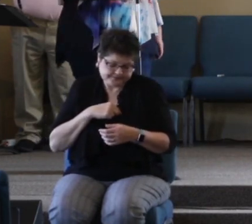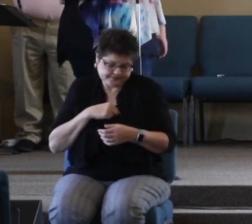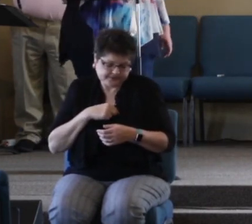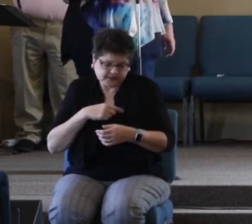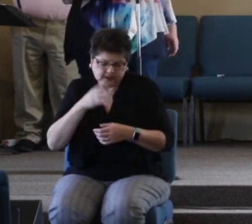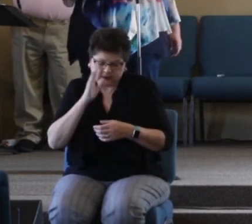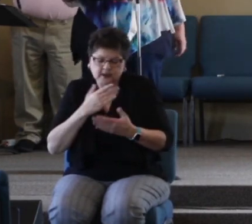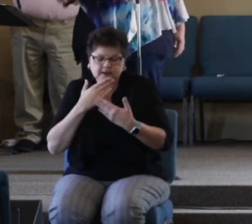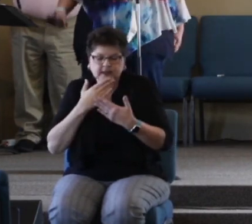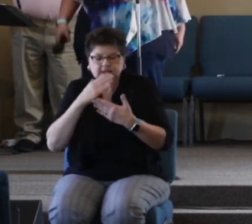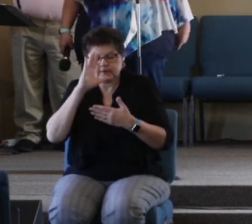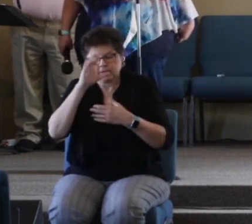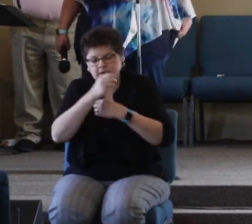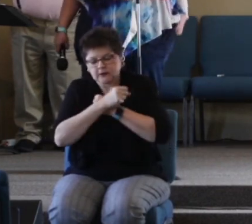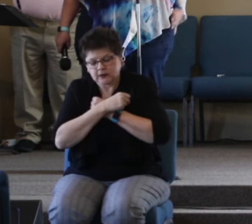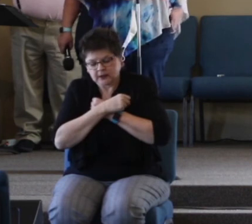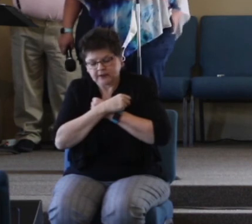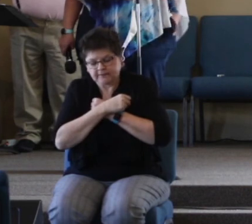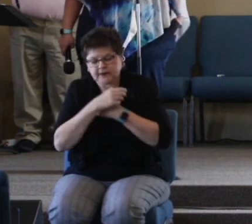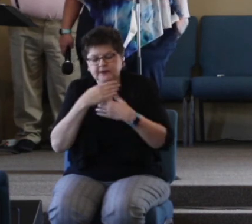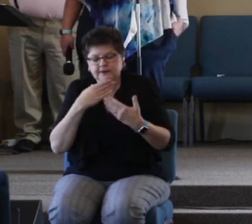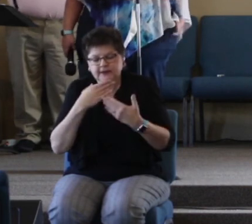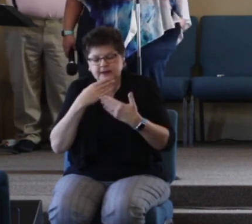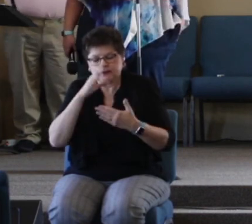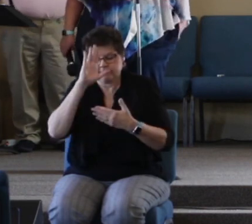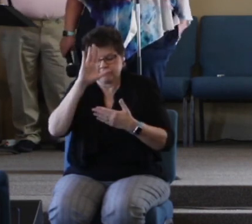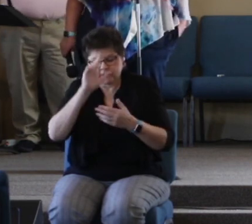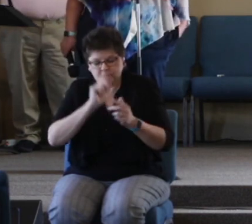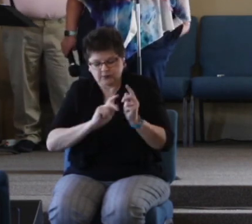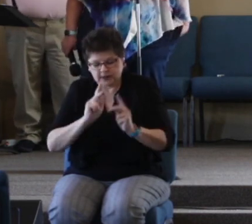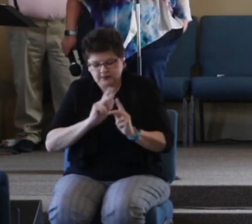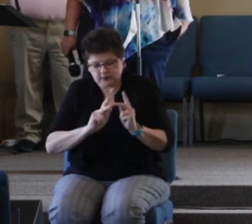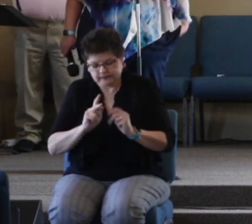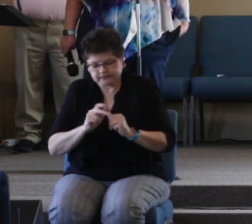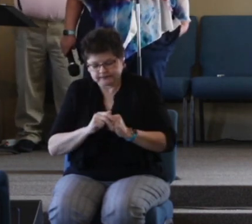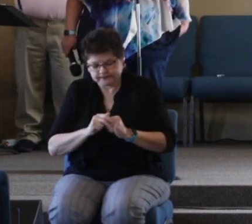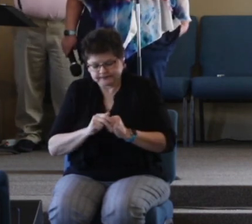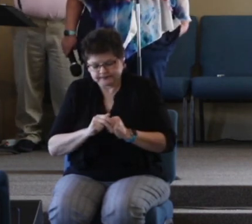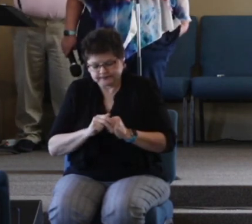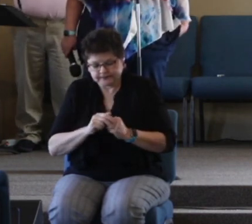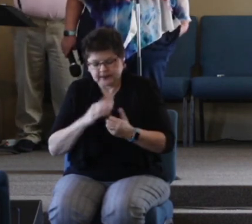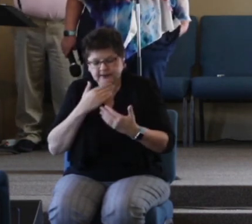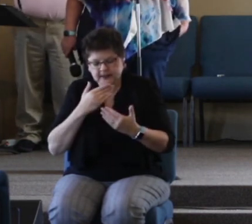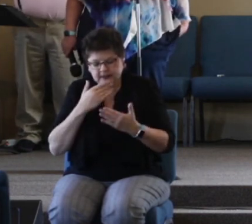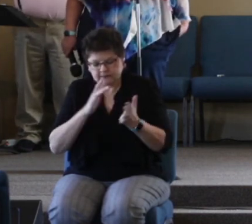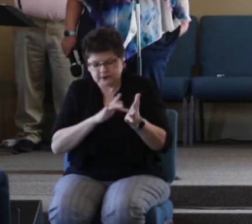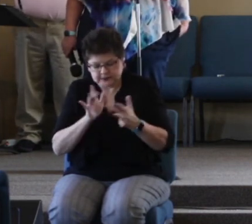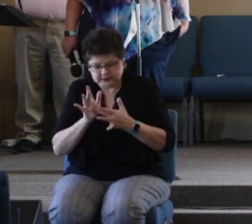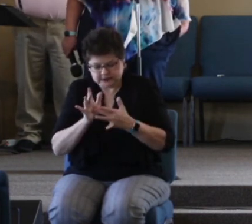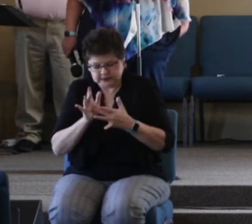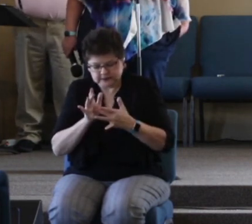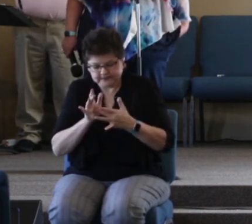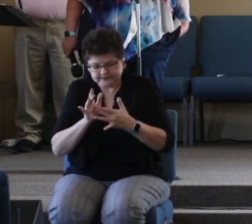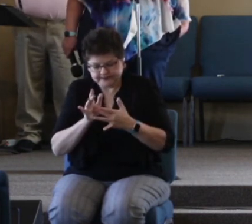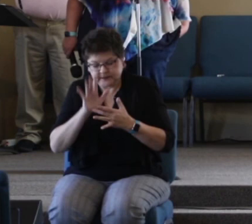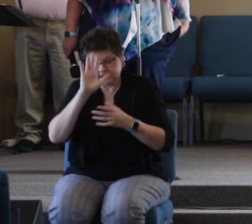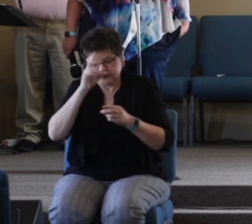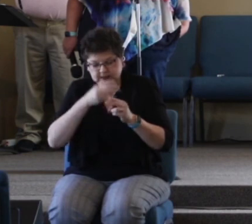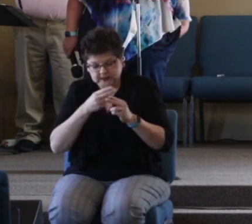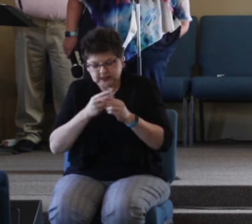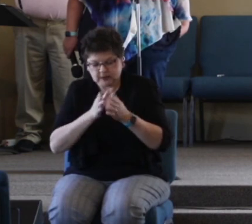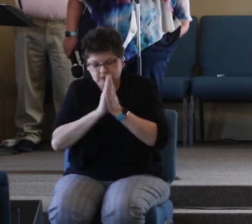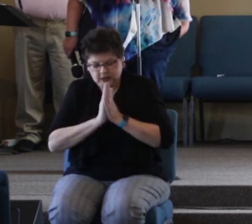God, thank you for your love. Thank you for your people. Thank you for Jesus. It's in his name I